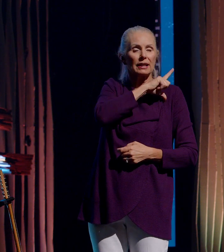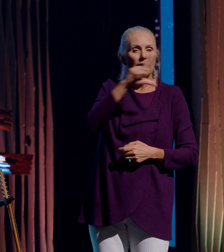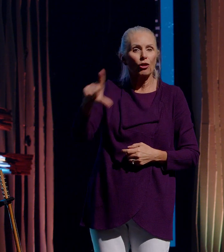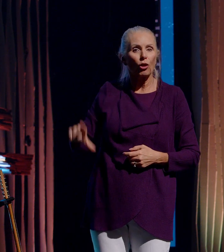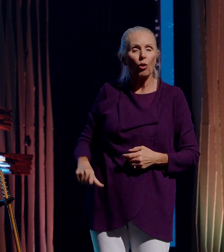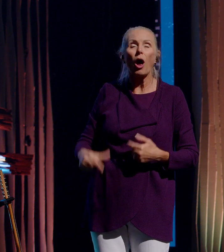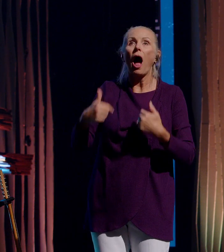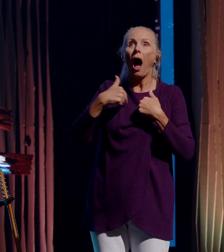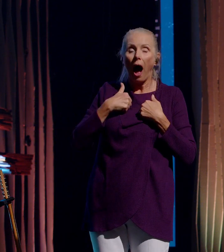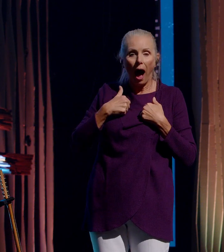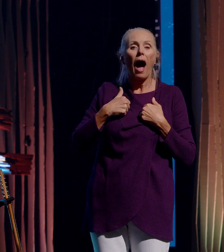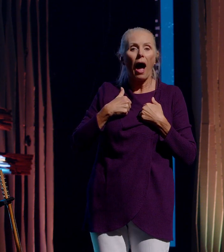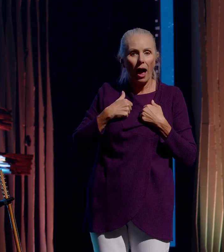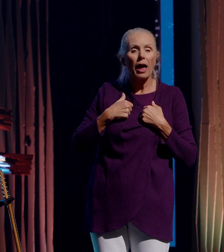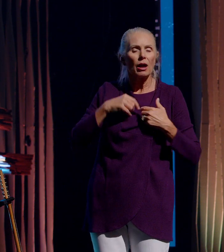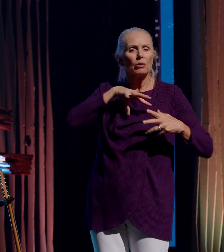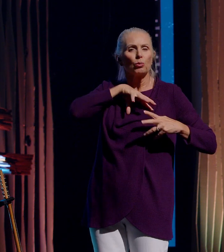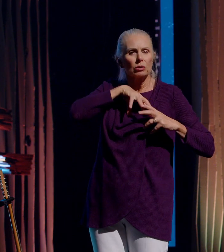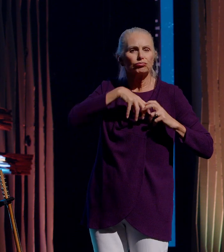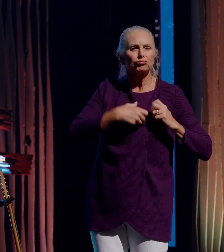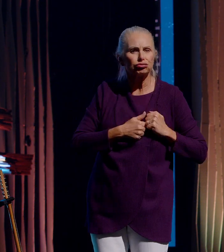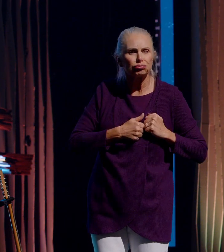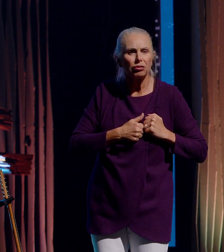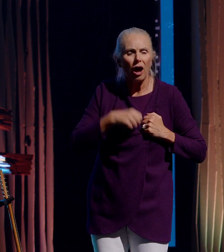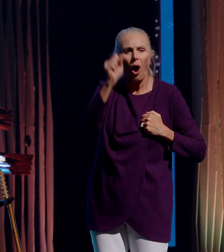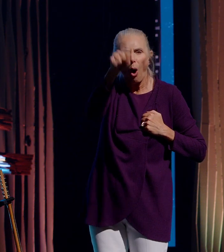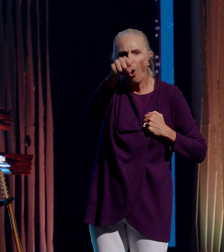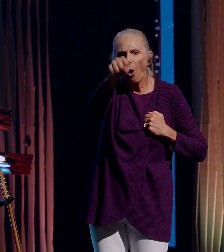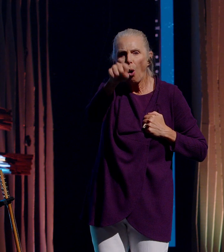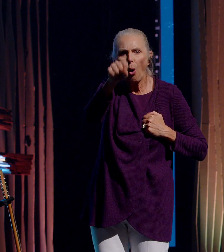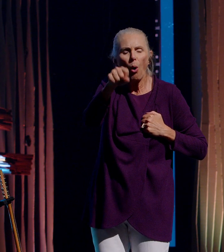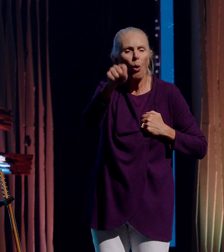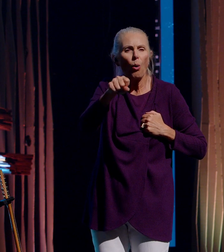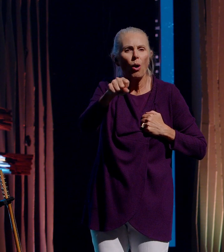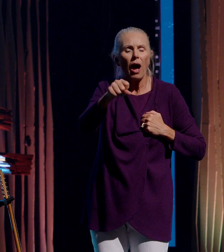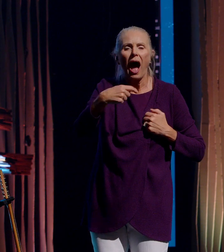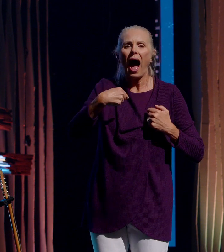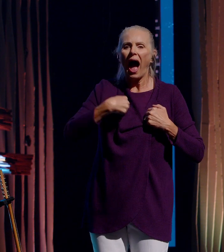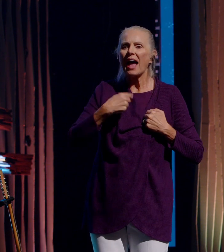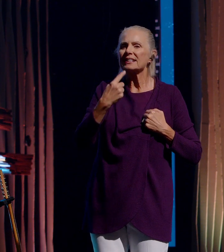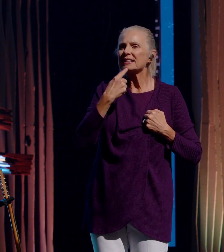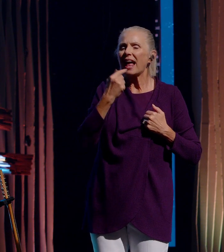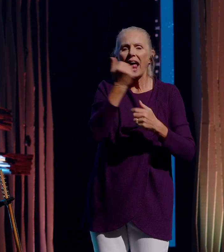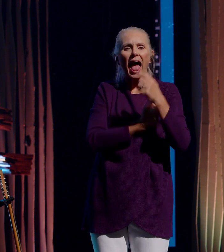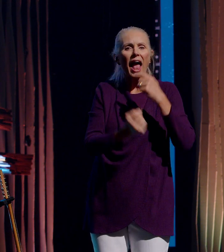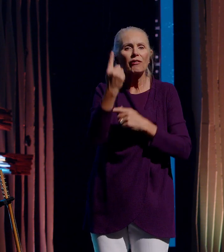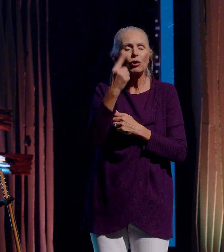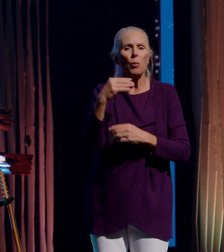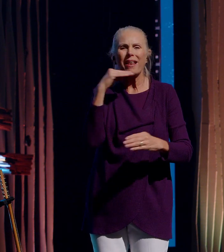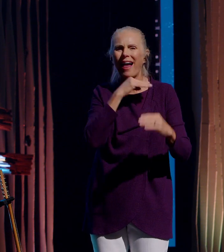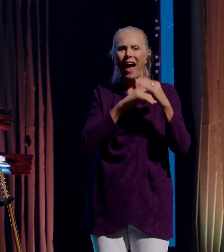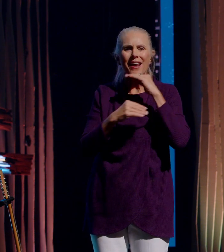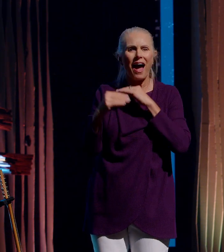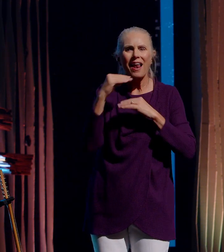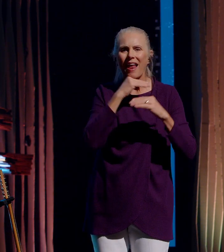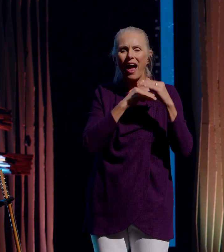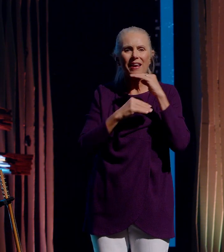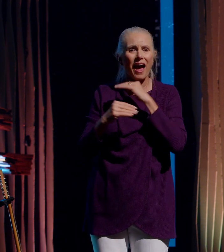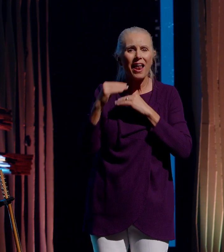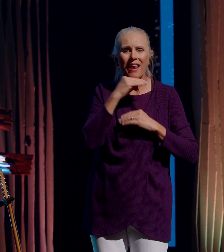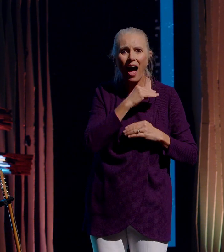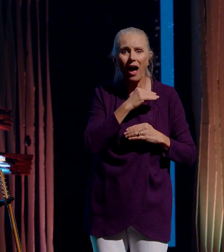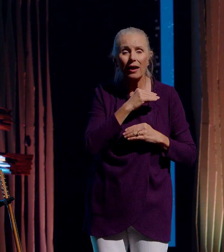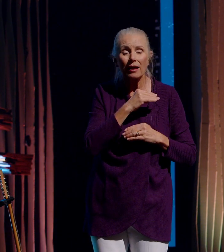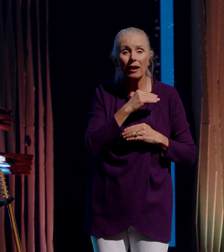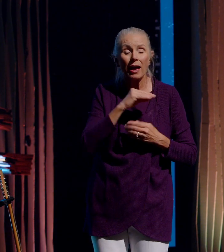greatly afflicted. In my alarm, I said, everyone is a liar. And number two on your notes